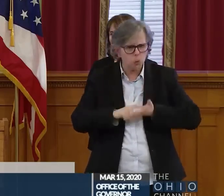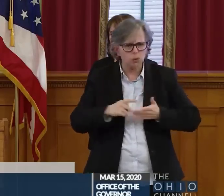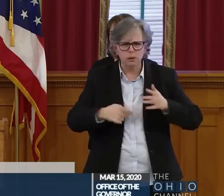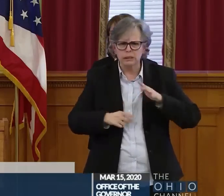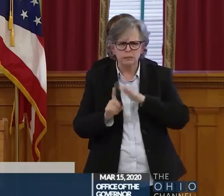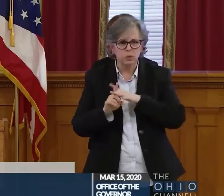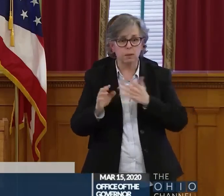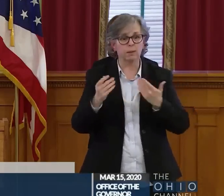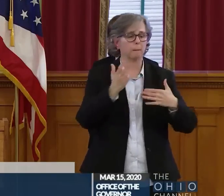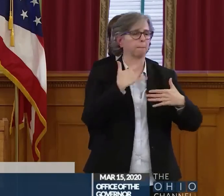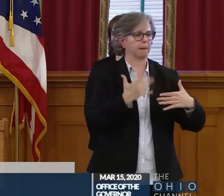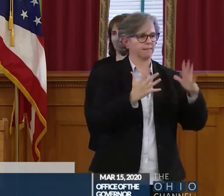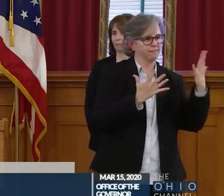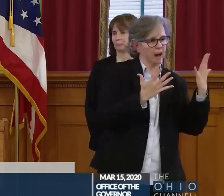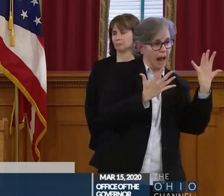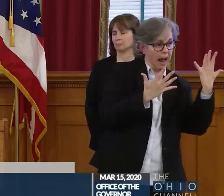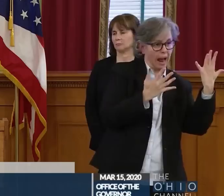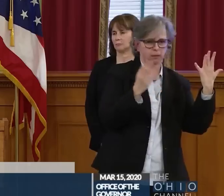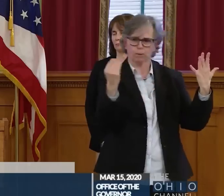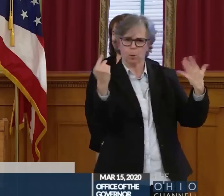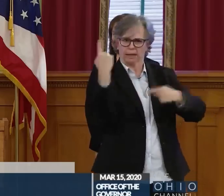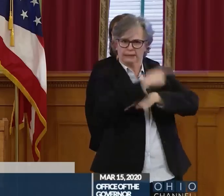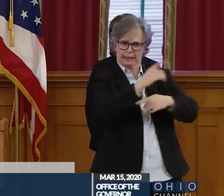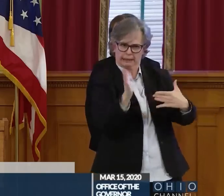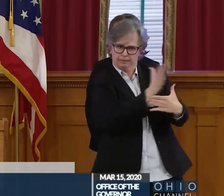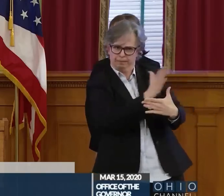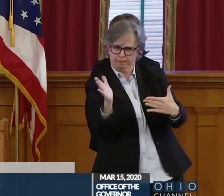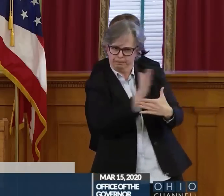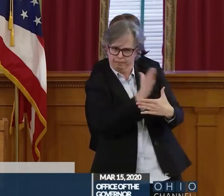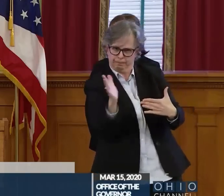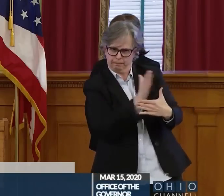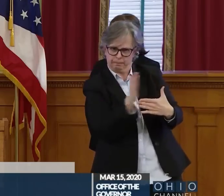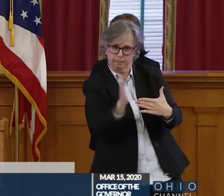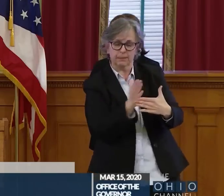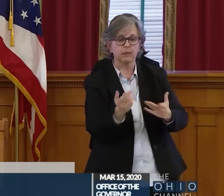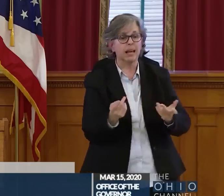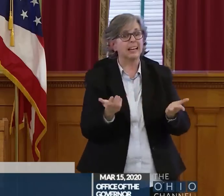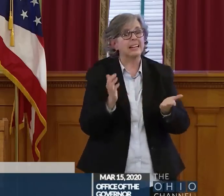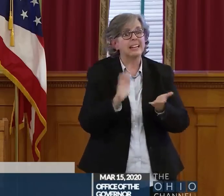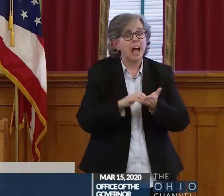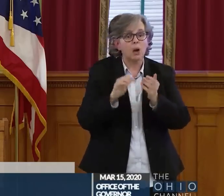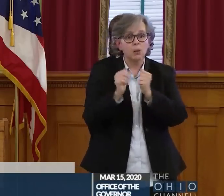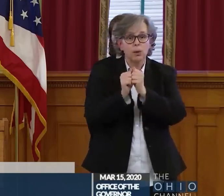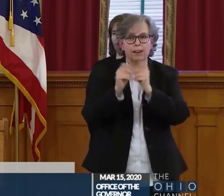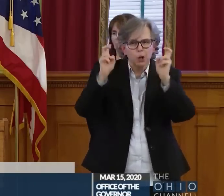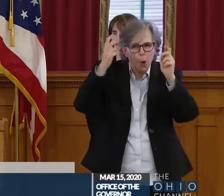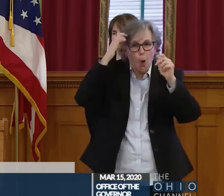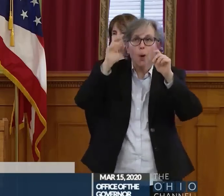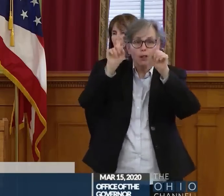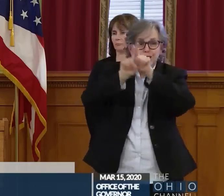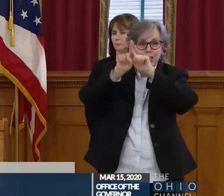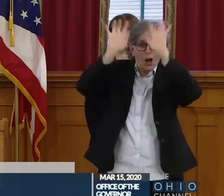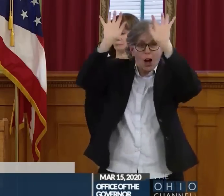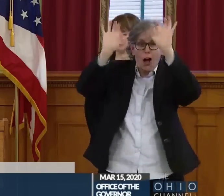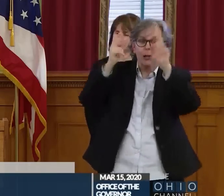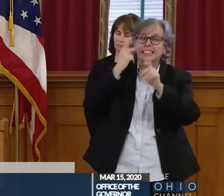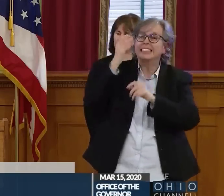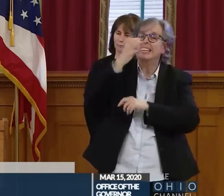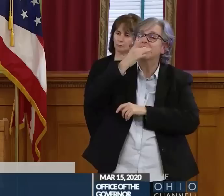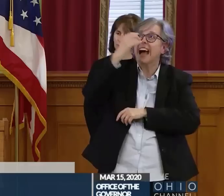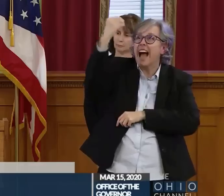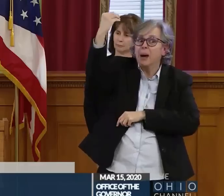I said about the starlight, we're seeing the light in history of light years, and that is what you are seeing cases. So we are